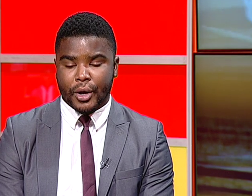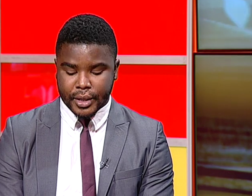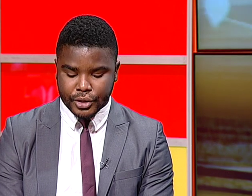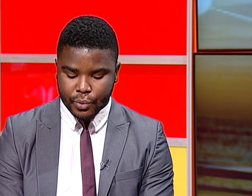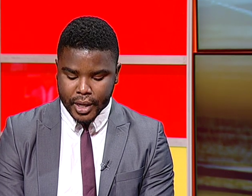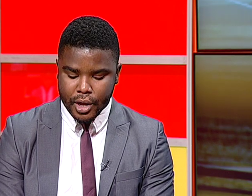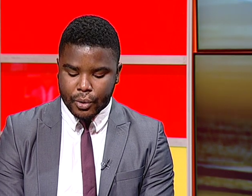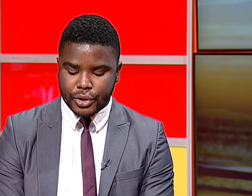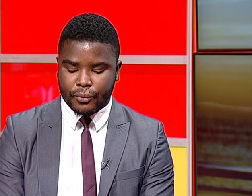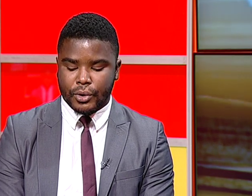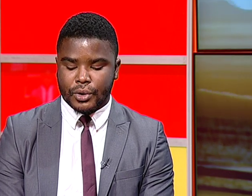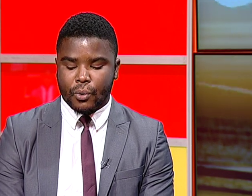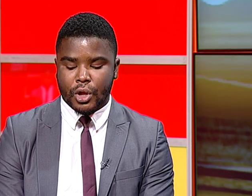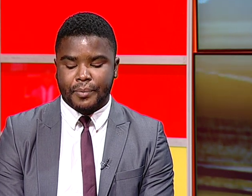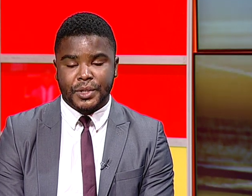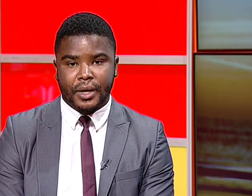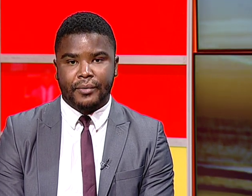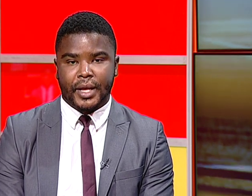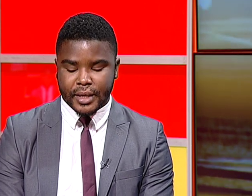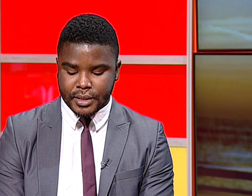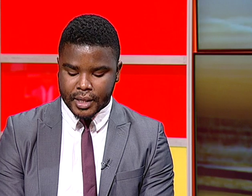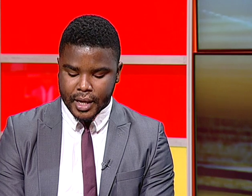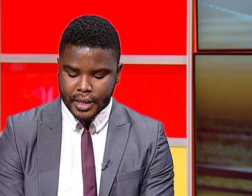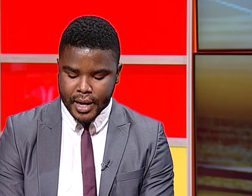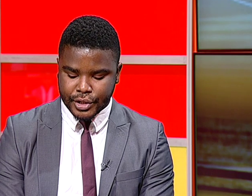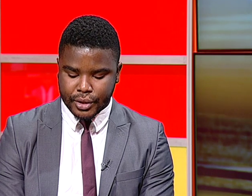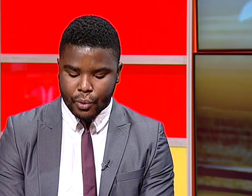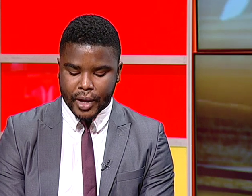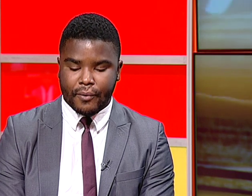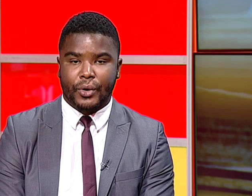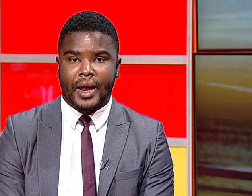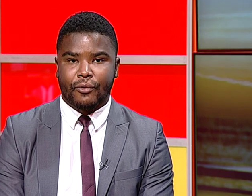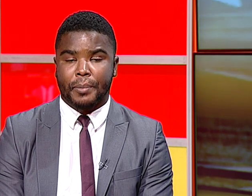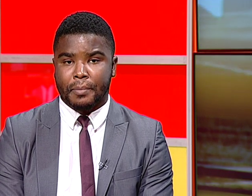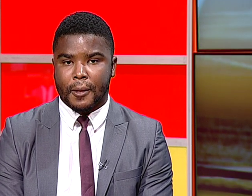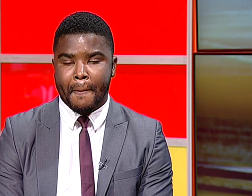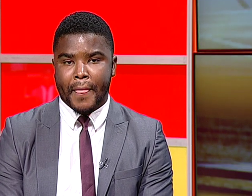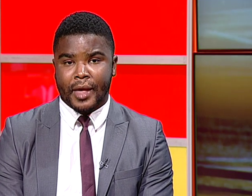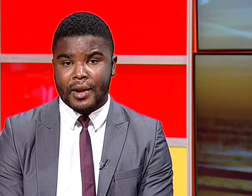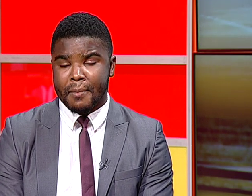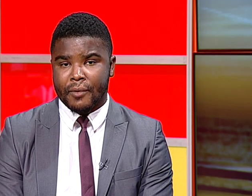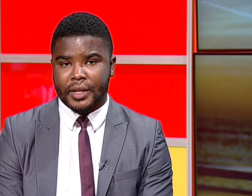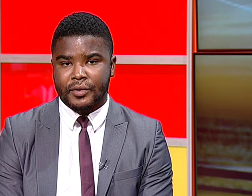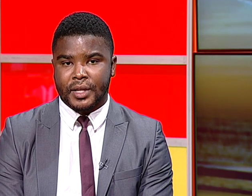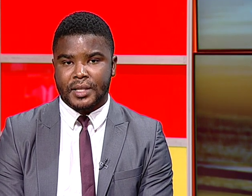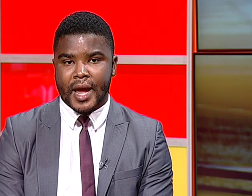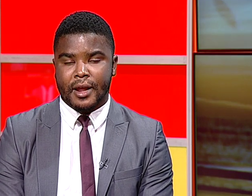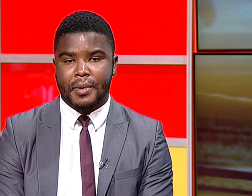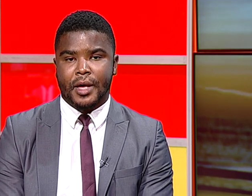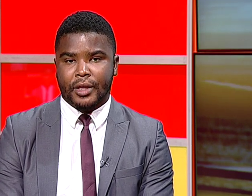this week, which, of course, we'll observe. That is the International Week for Deaf People. They have a number of activities lined up. They're